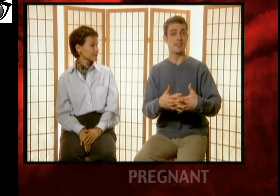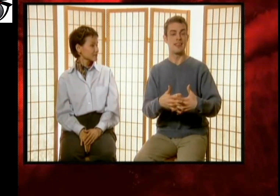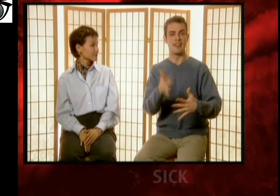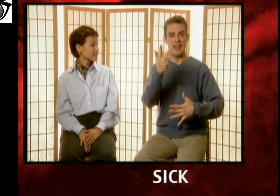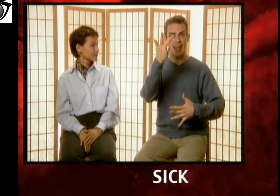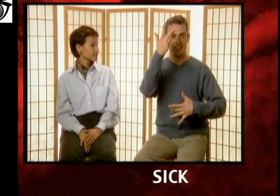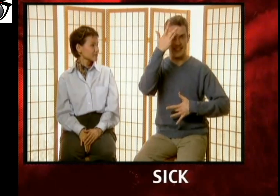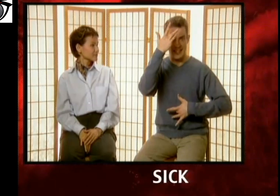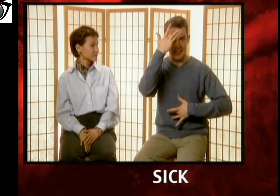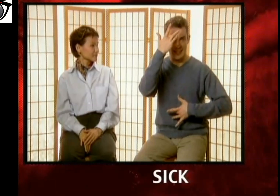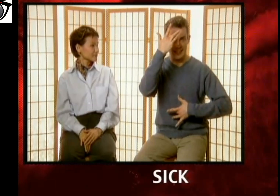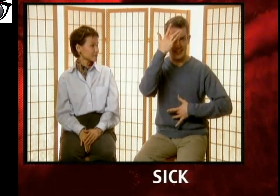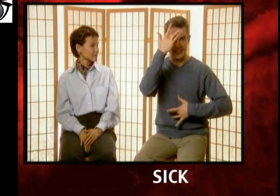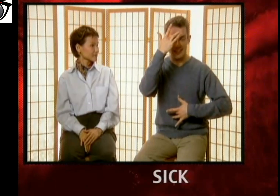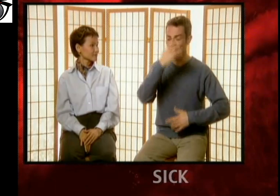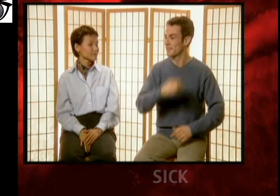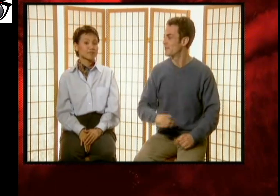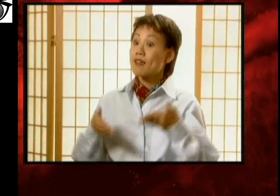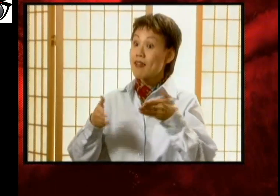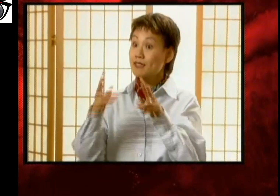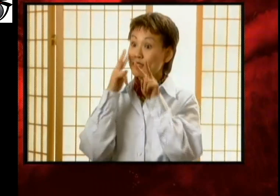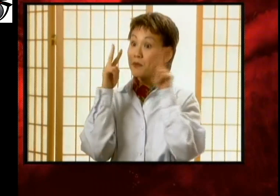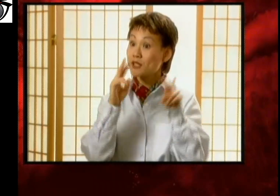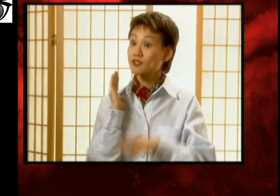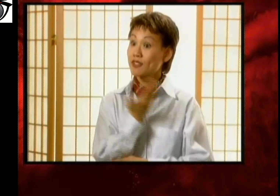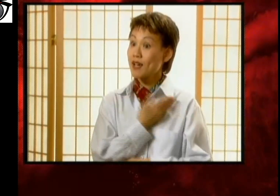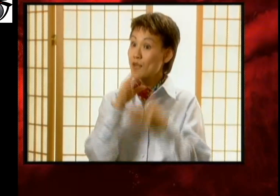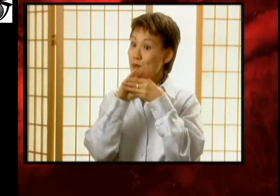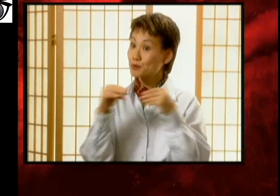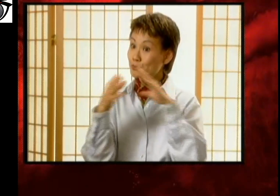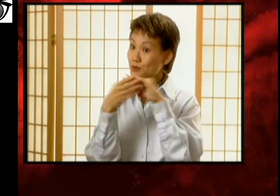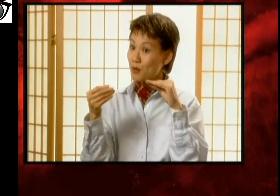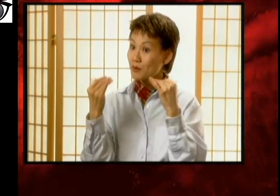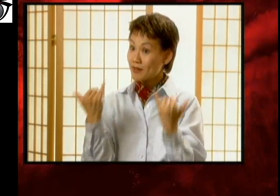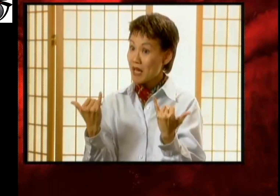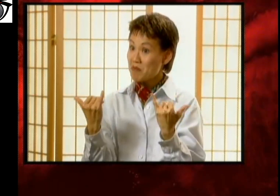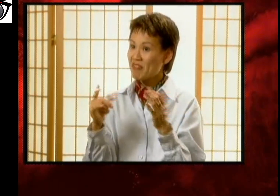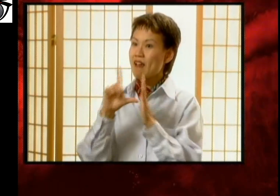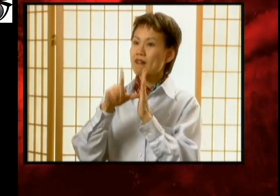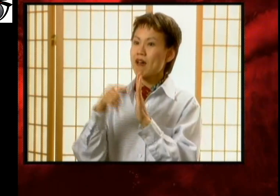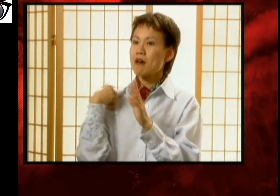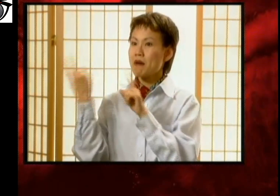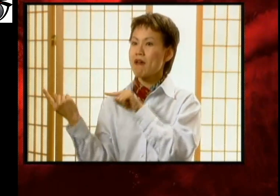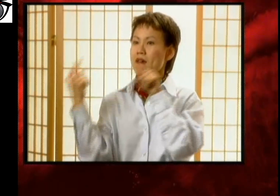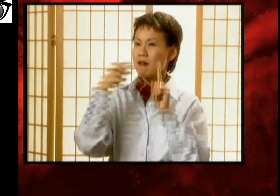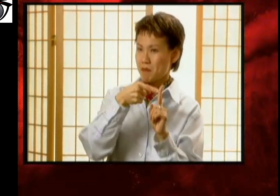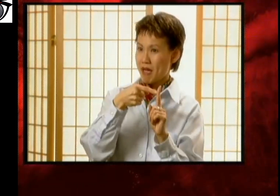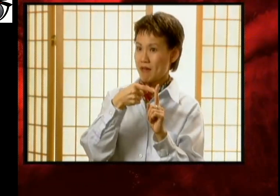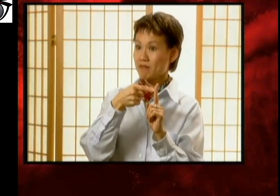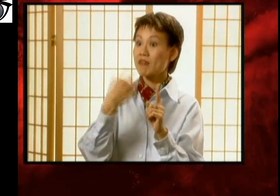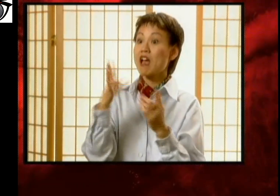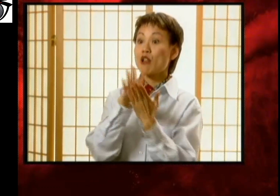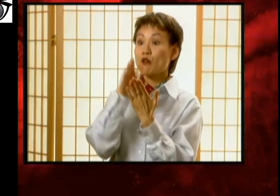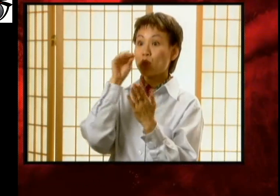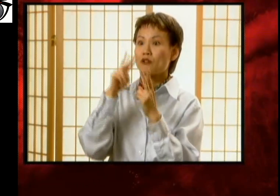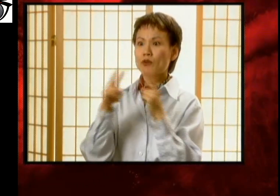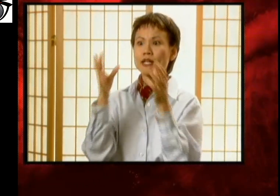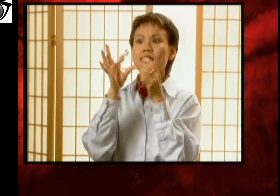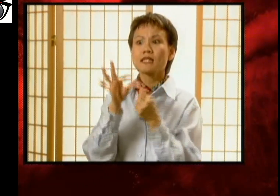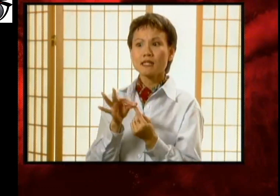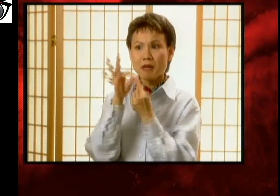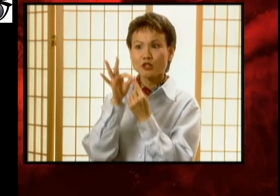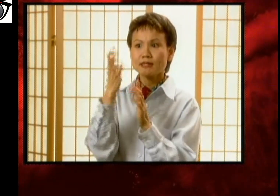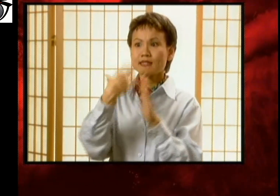Pregnant and sick. Let's watch our story now, and later we'll come back and learn a